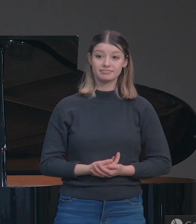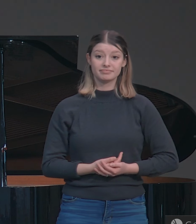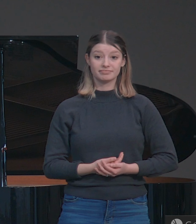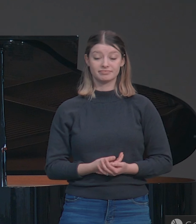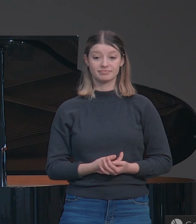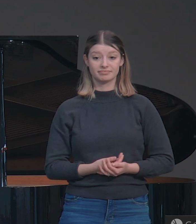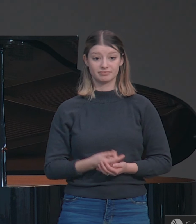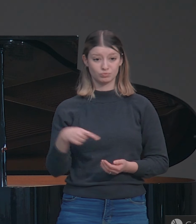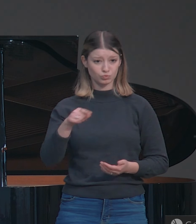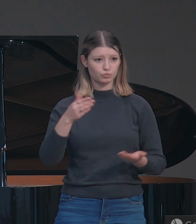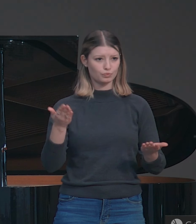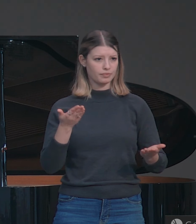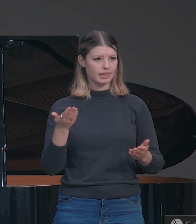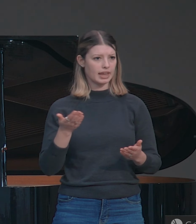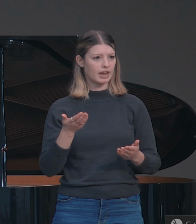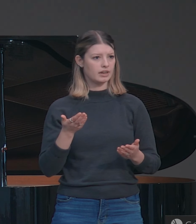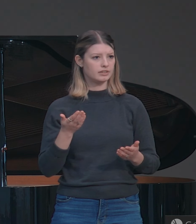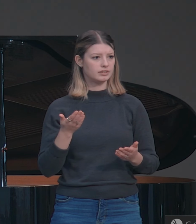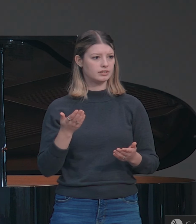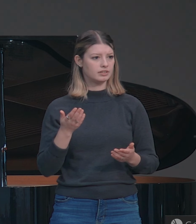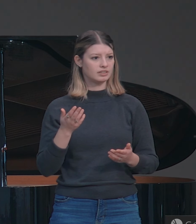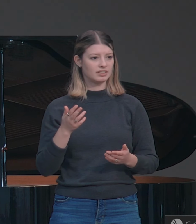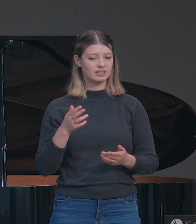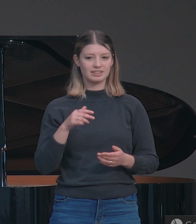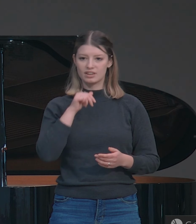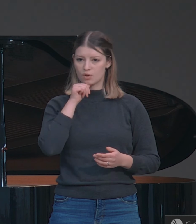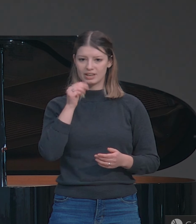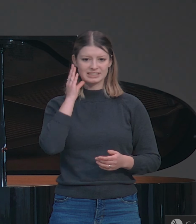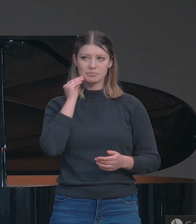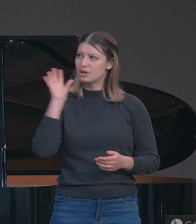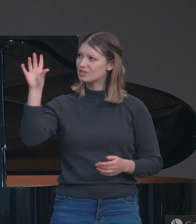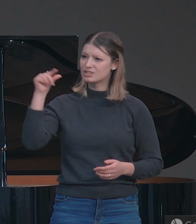Are you here today without the grace of God?